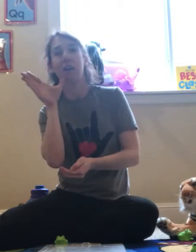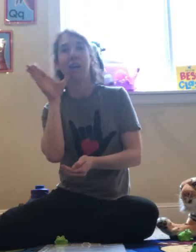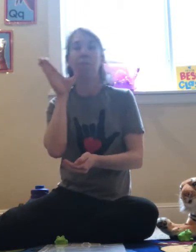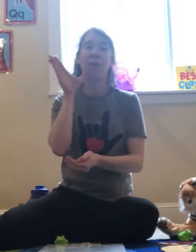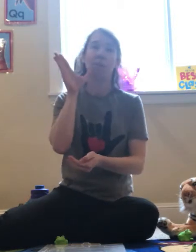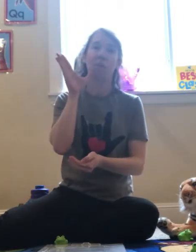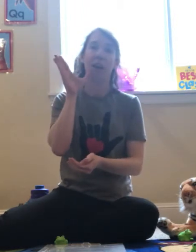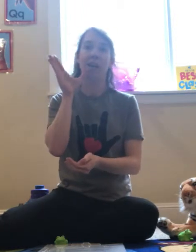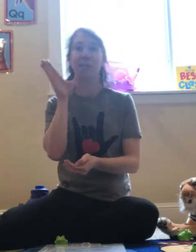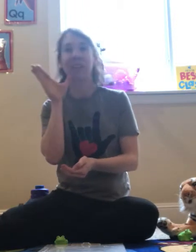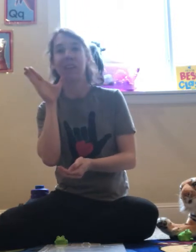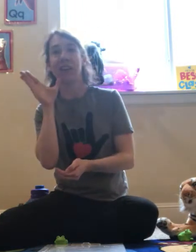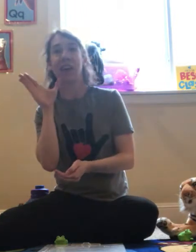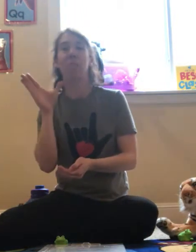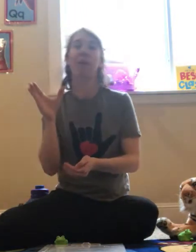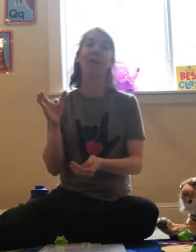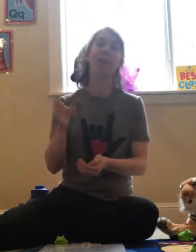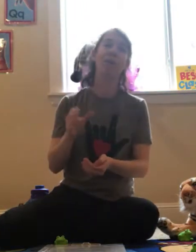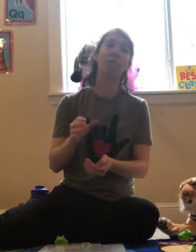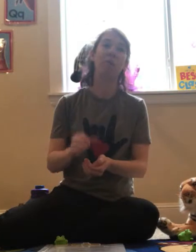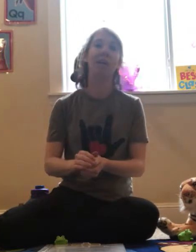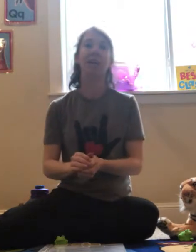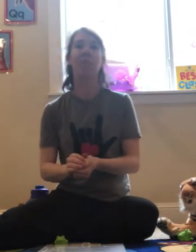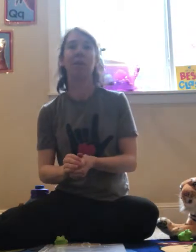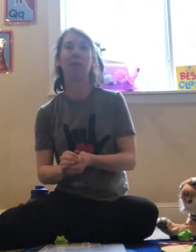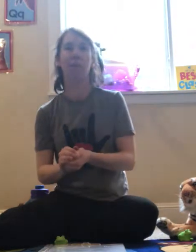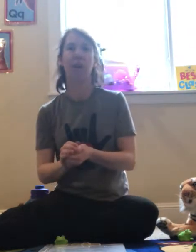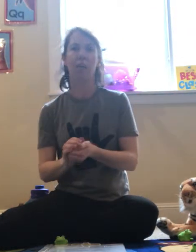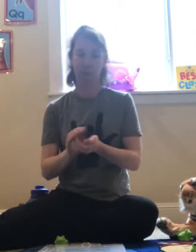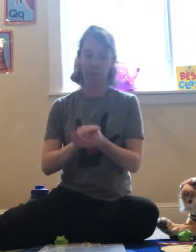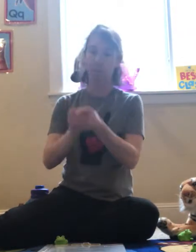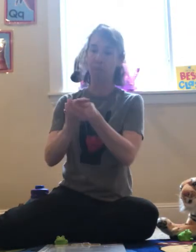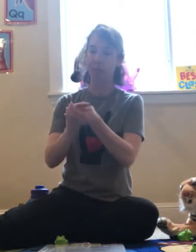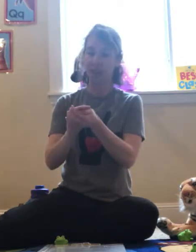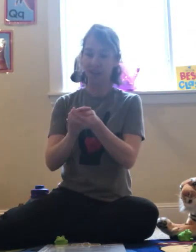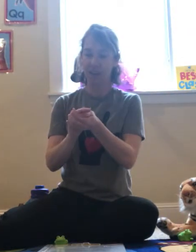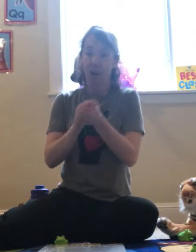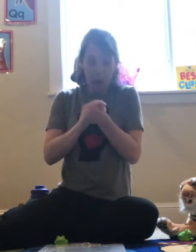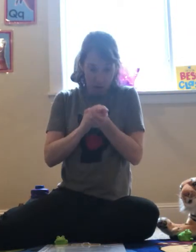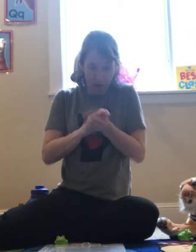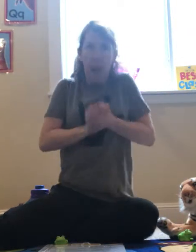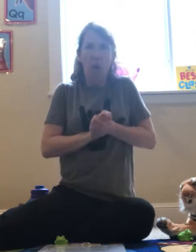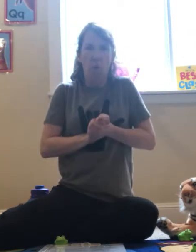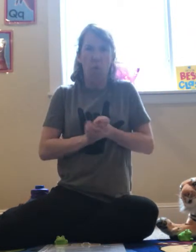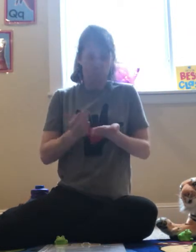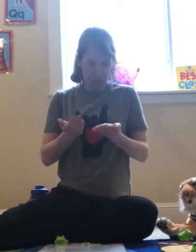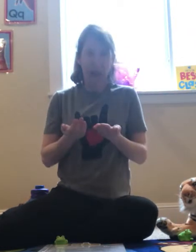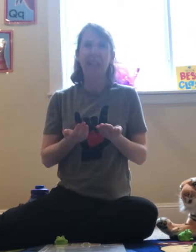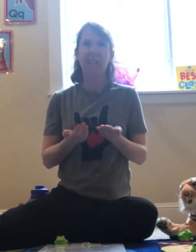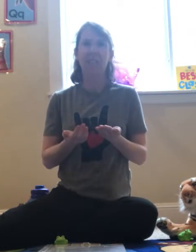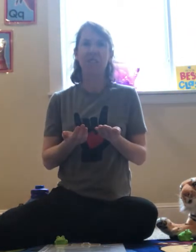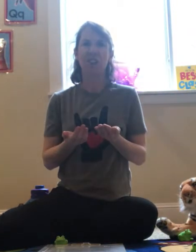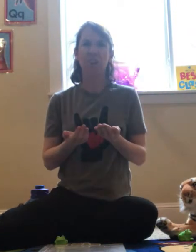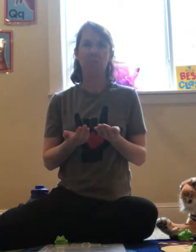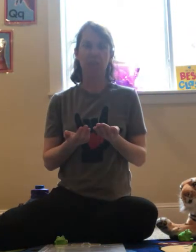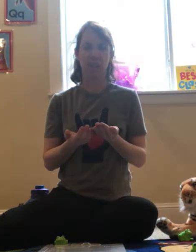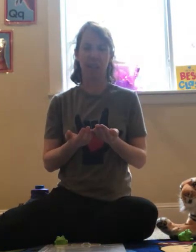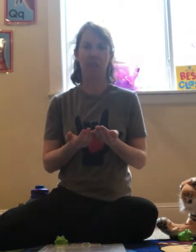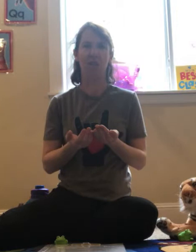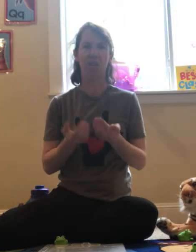mommy be so proud of me? I'm bringing home my baby bumblebee. oh, it stung me. Oh,